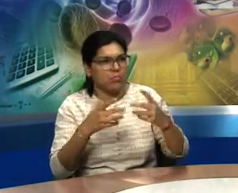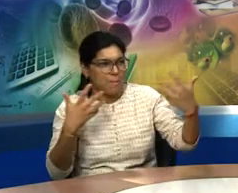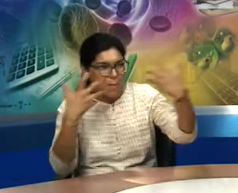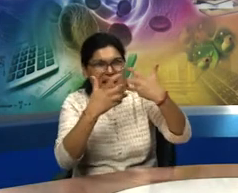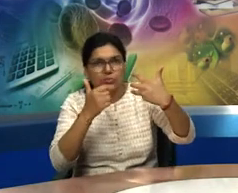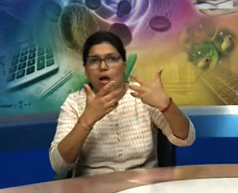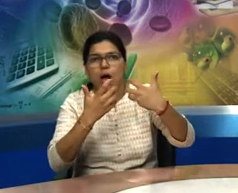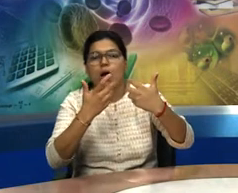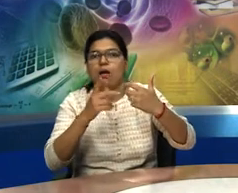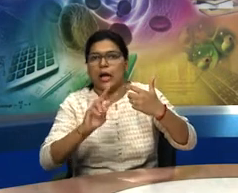So, this is the reason